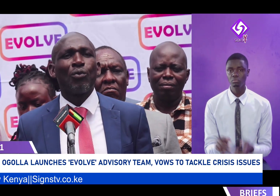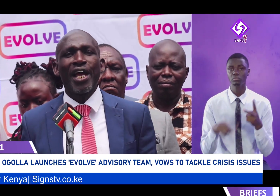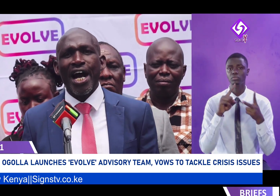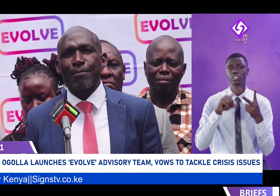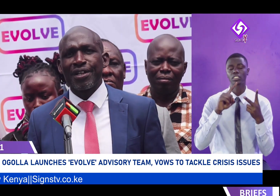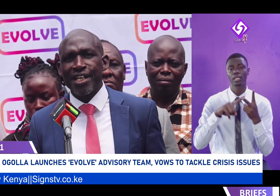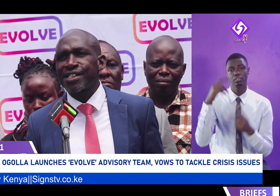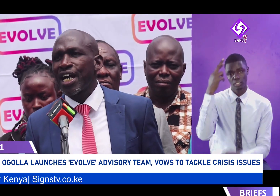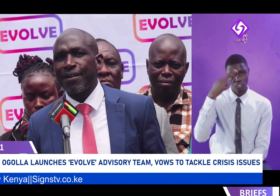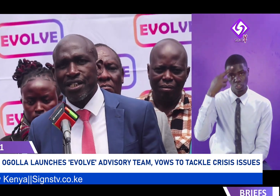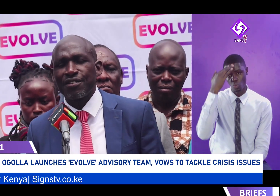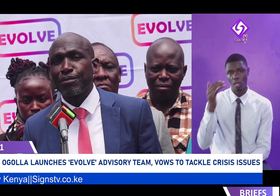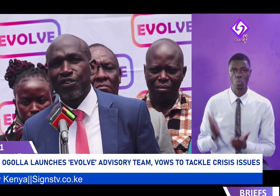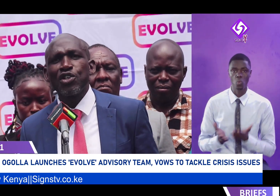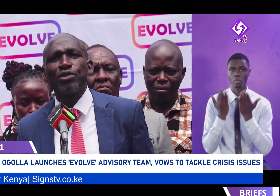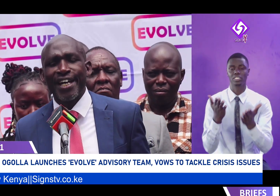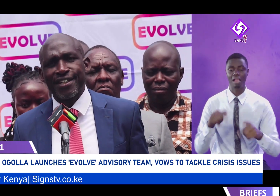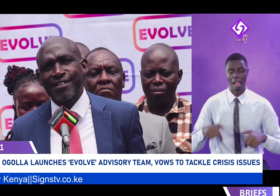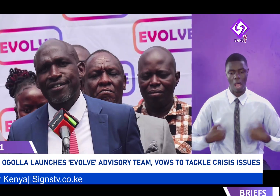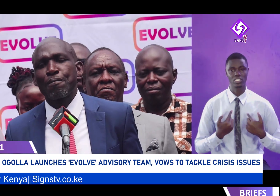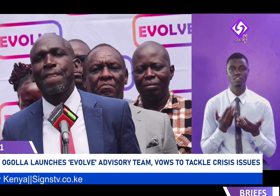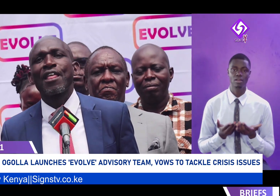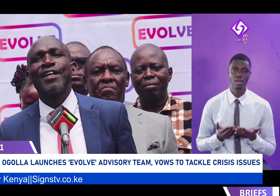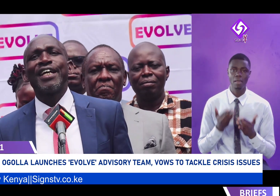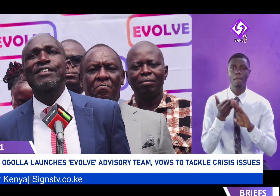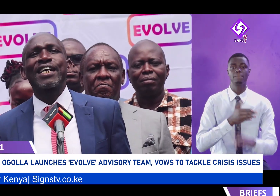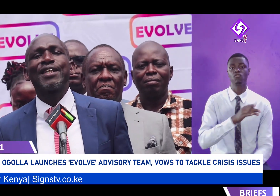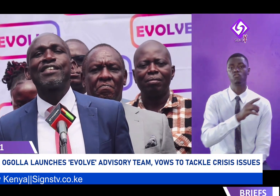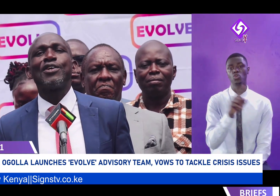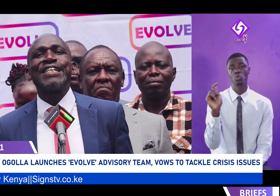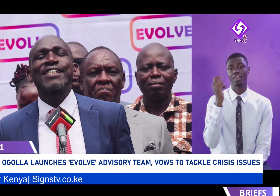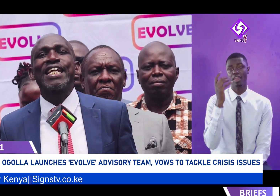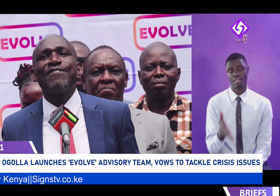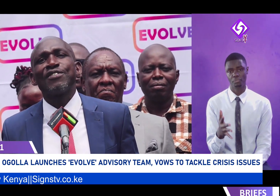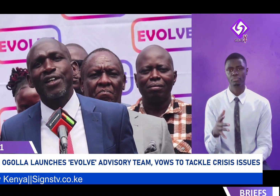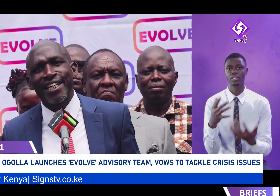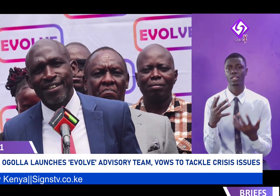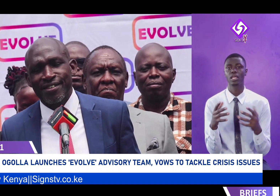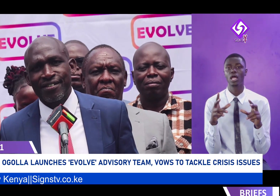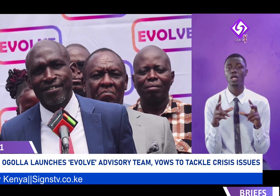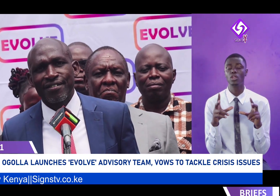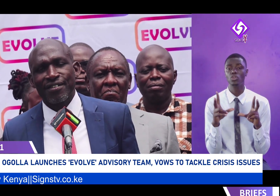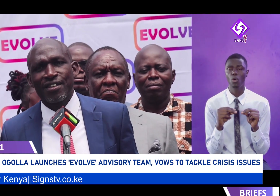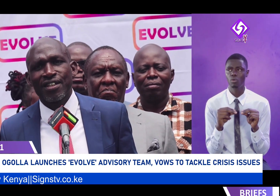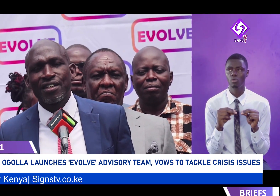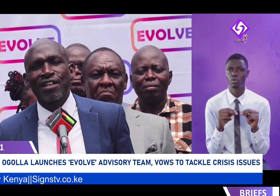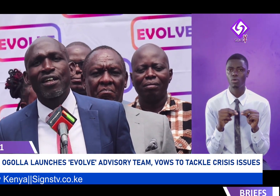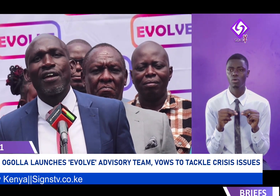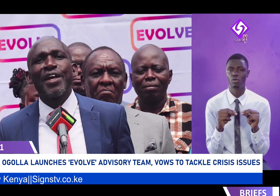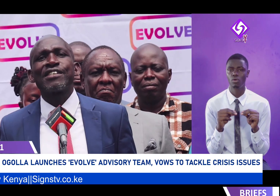we are presenting ourselves before you Kenyans is that there is no decent living for Kenyans. There is